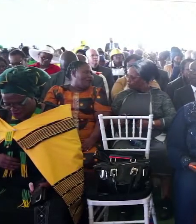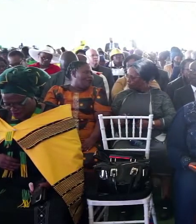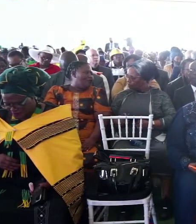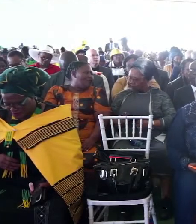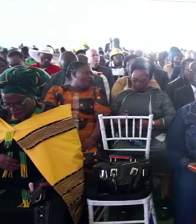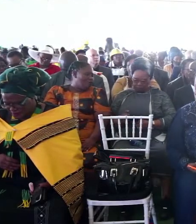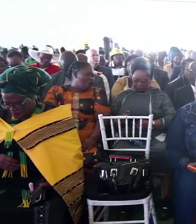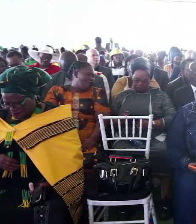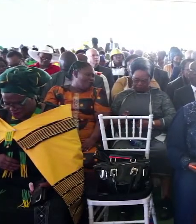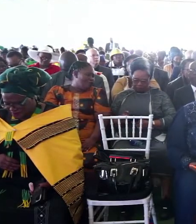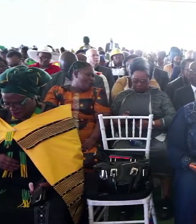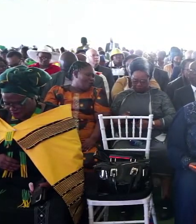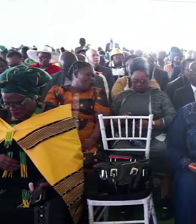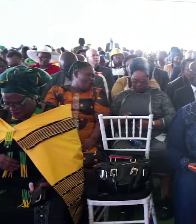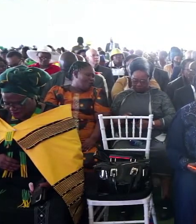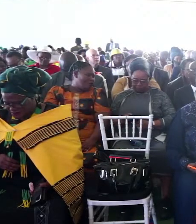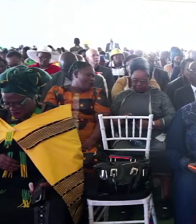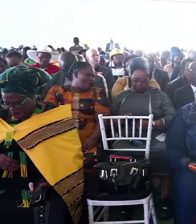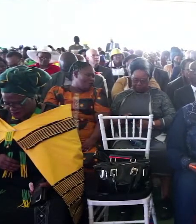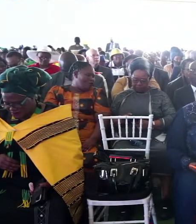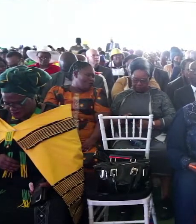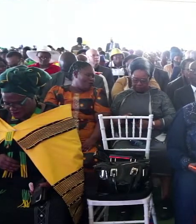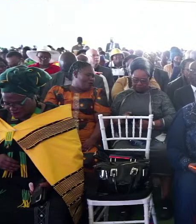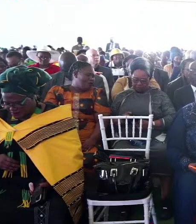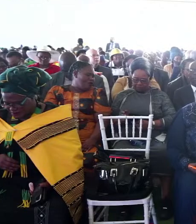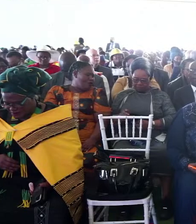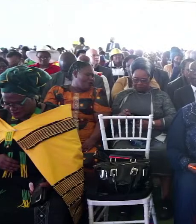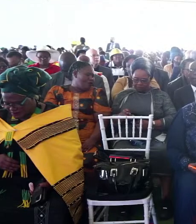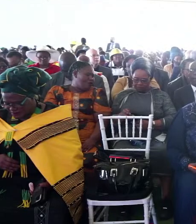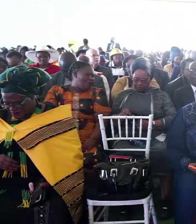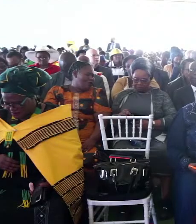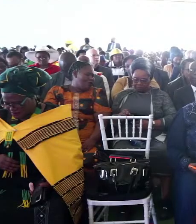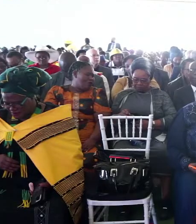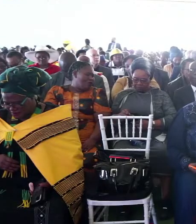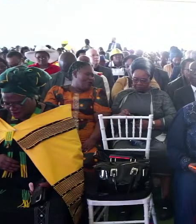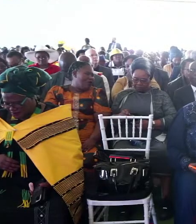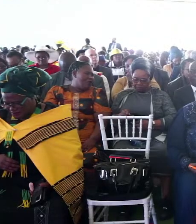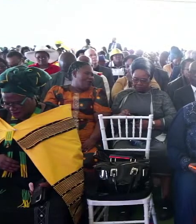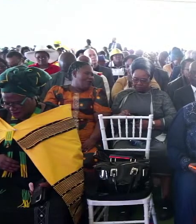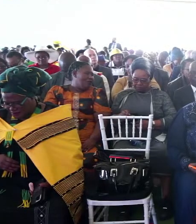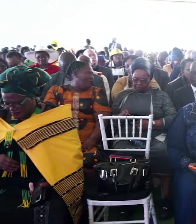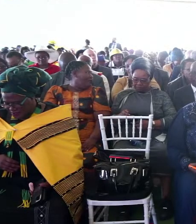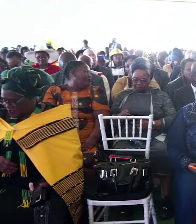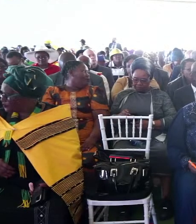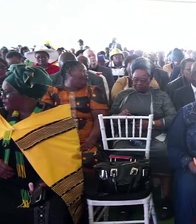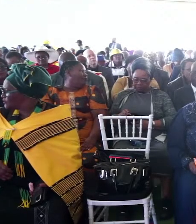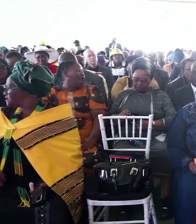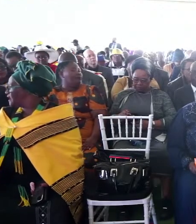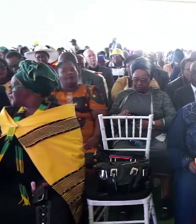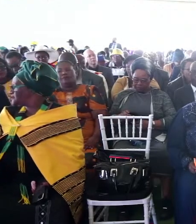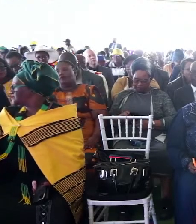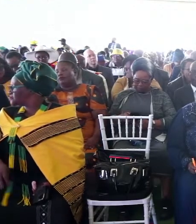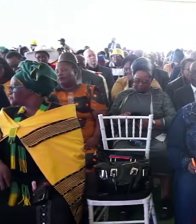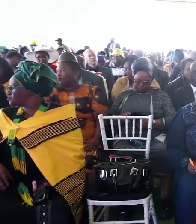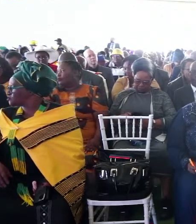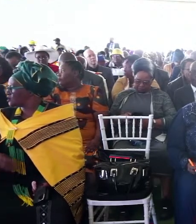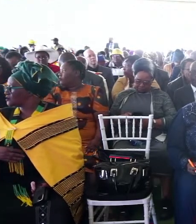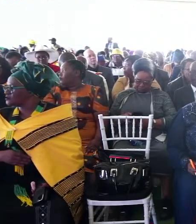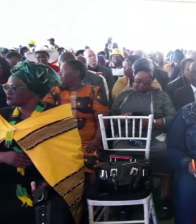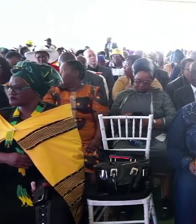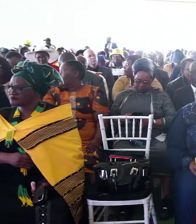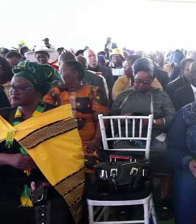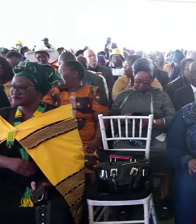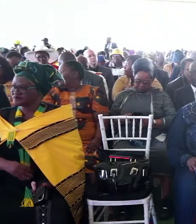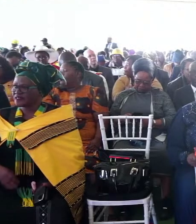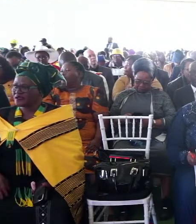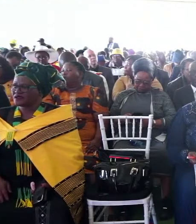Uyayishiya le ndawo. And they did. Ugqozo indeed wayishiya indawo. Kodwa babhubha